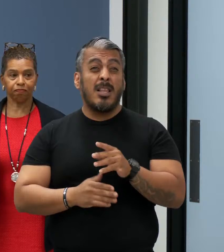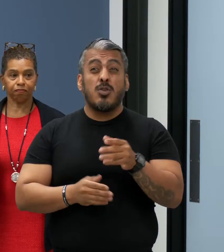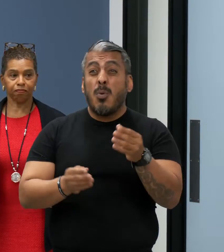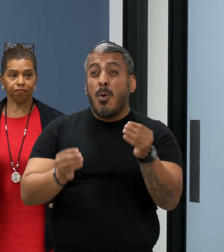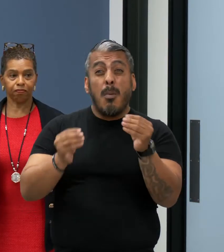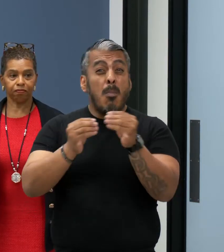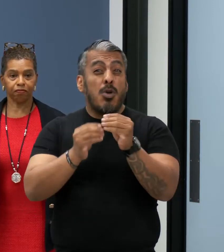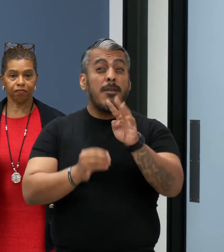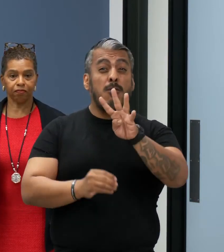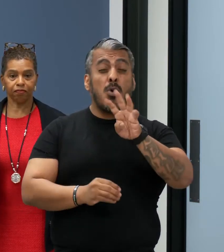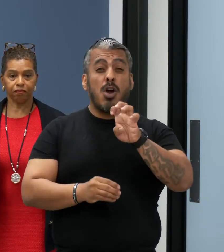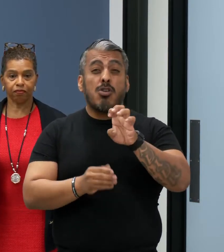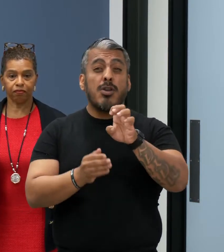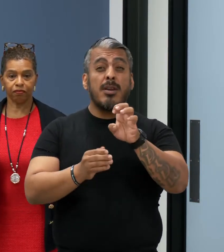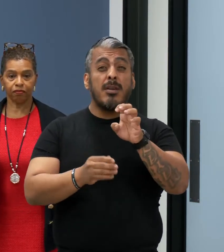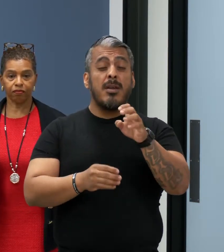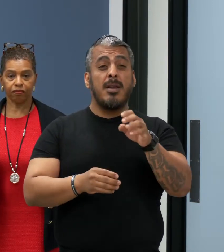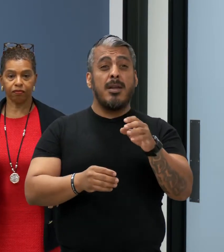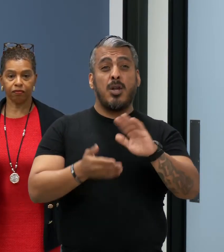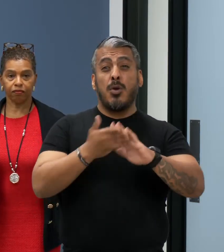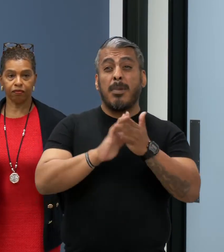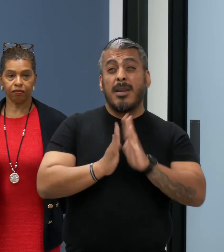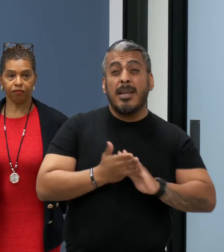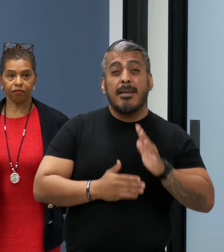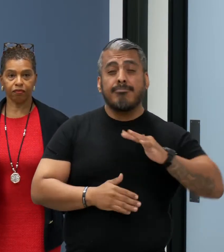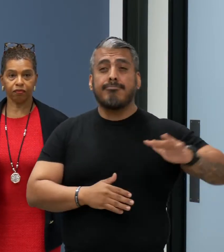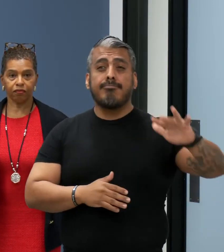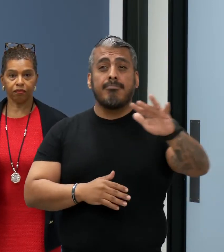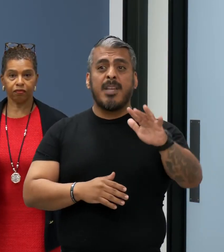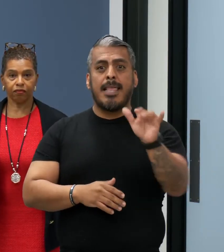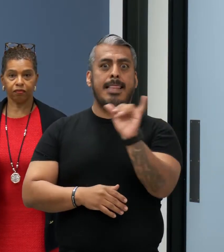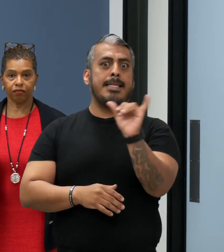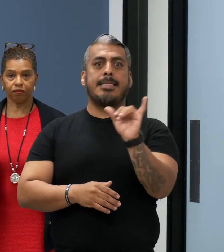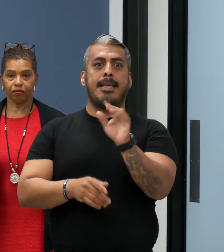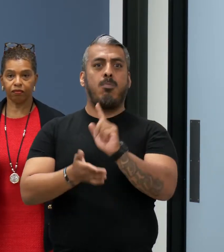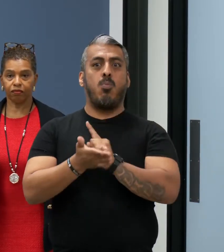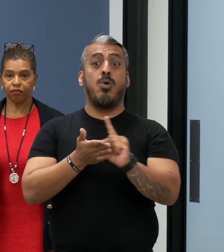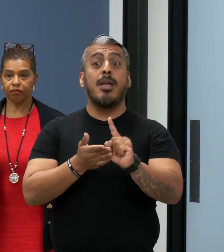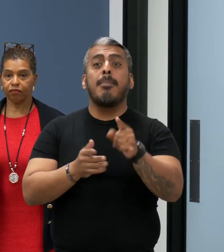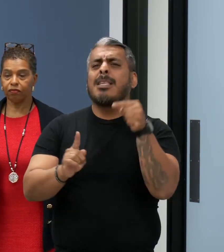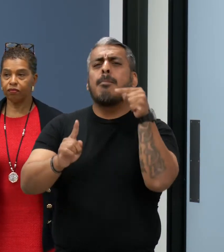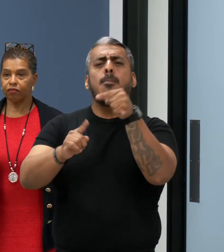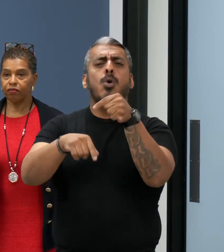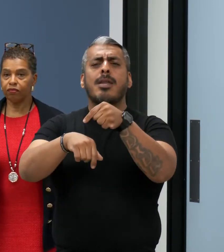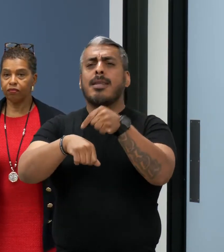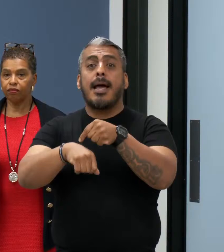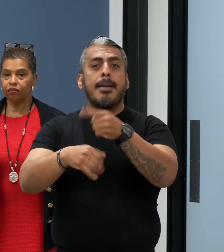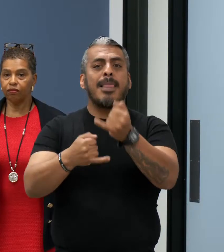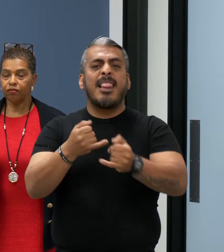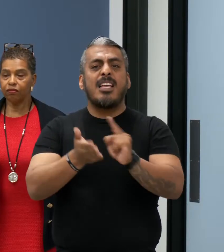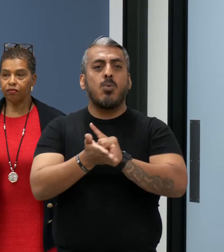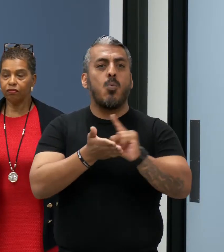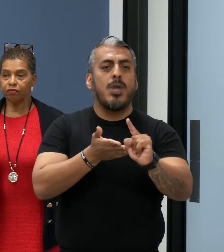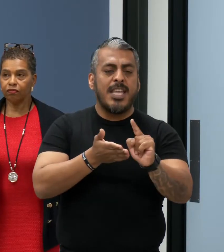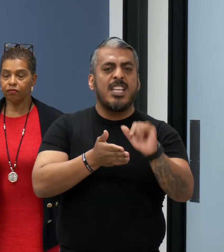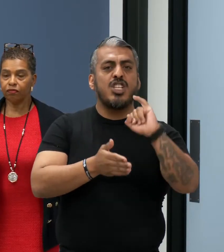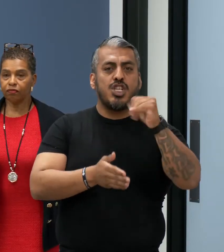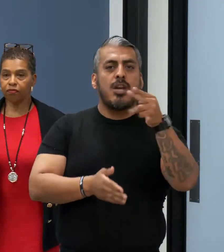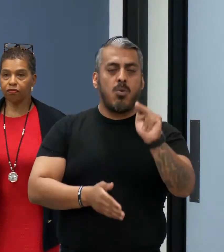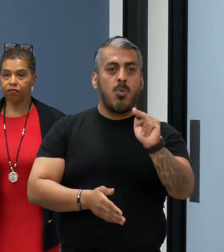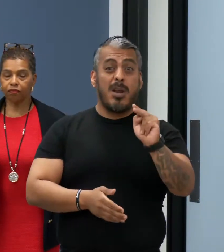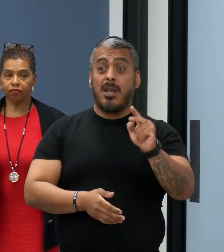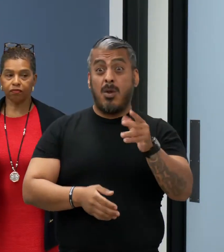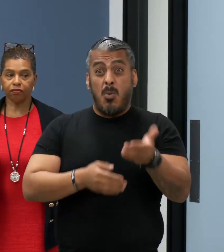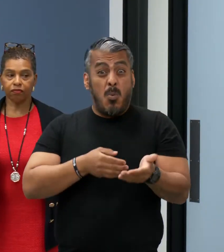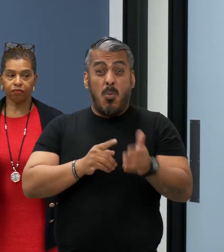across the country, all of which do their counts during the same week of the year. So it's a point in time, the last week in January. We